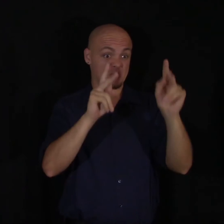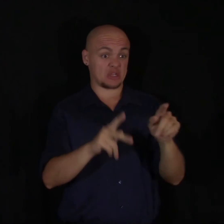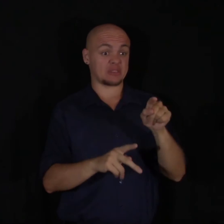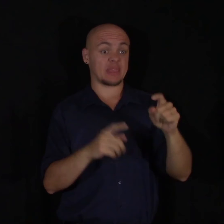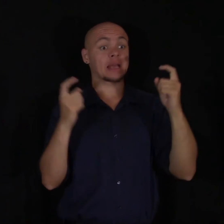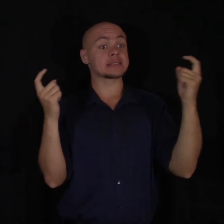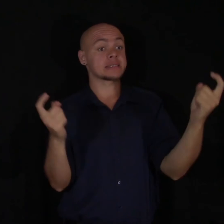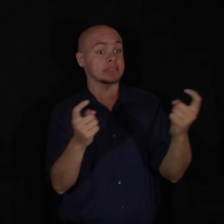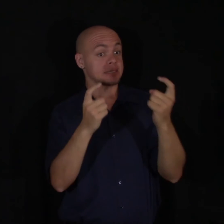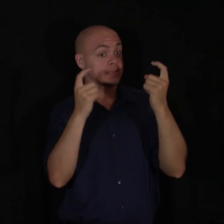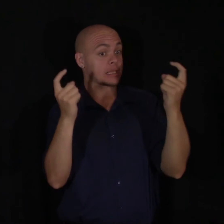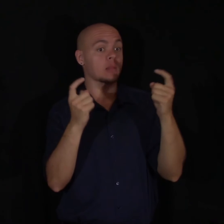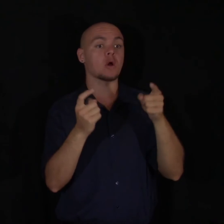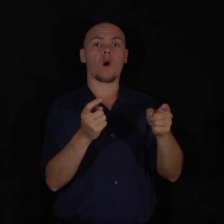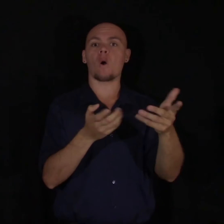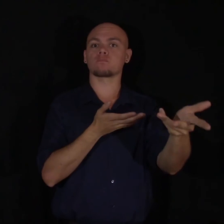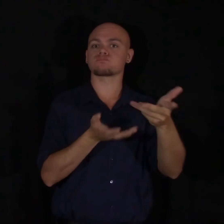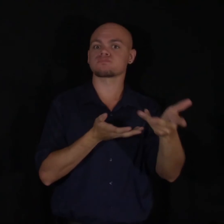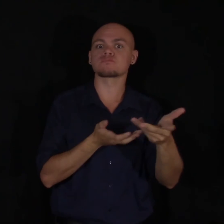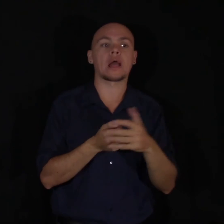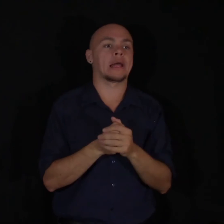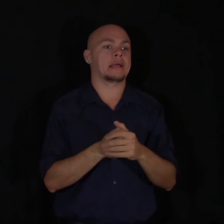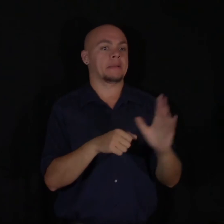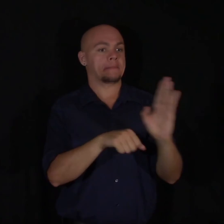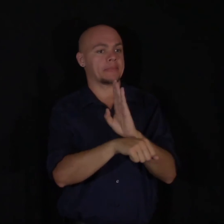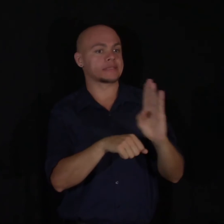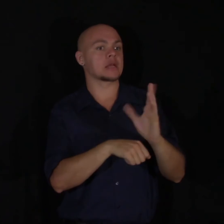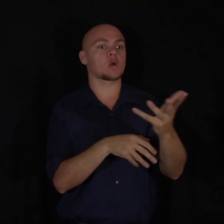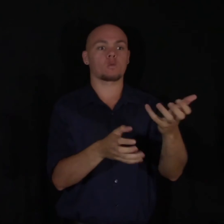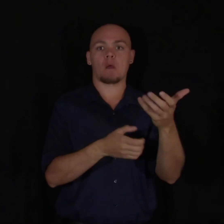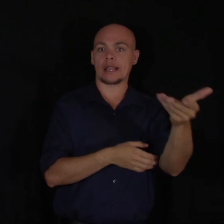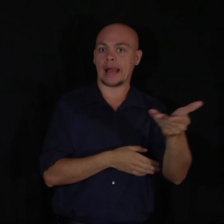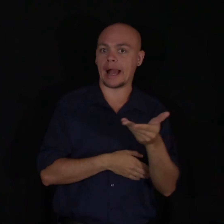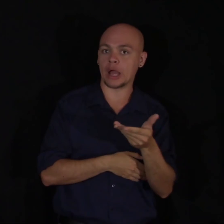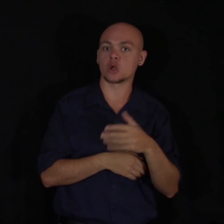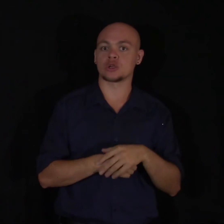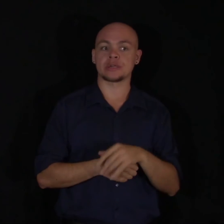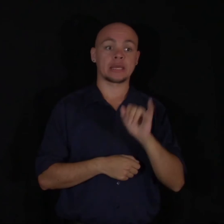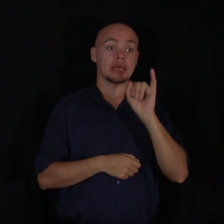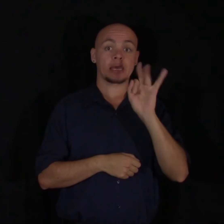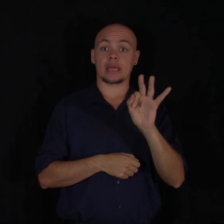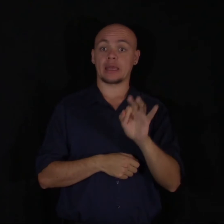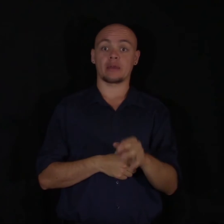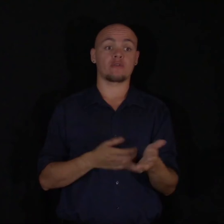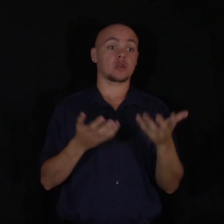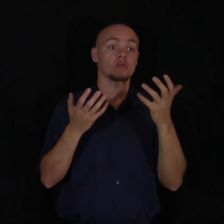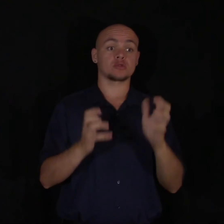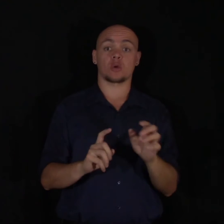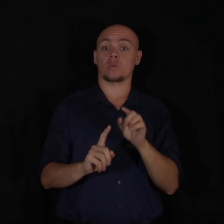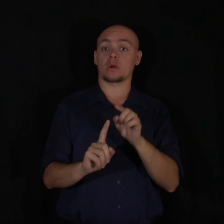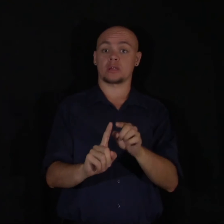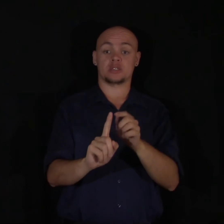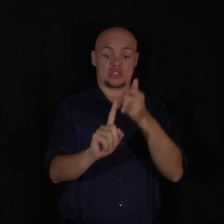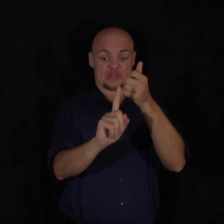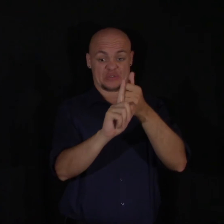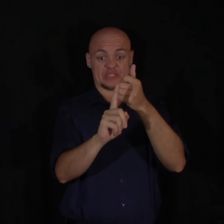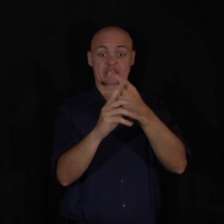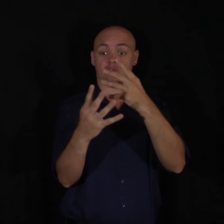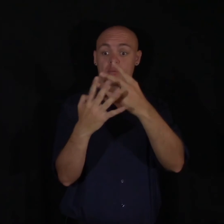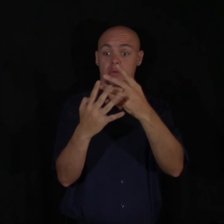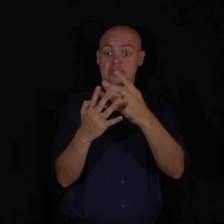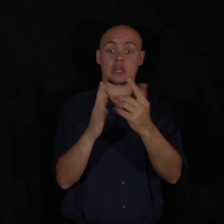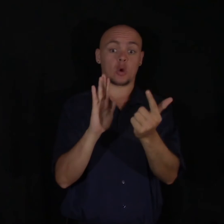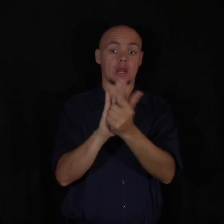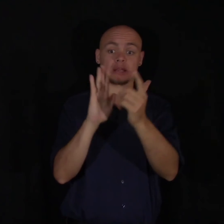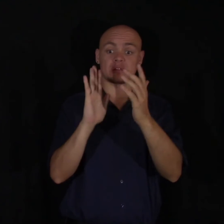want to learn from them. You want to do business with them. You want to hire them. Look, if you do not want to be seen as a prisoner or a convict when you get out